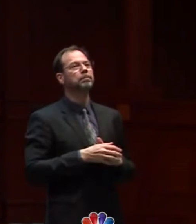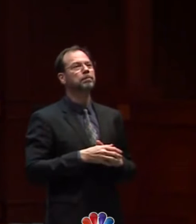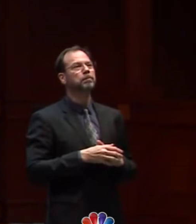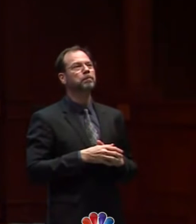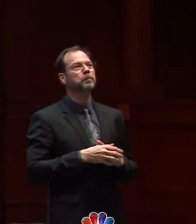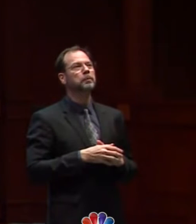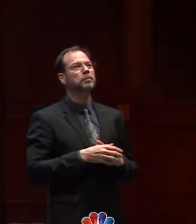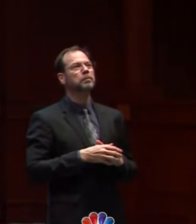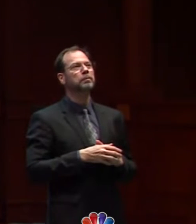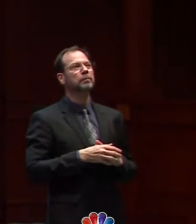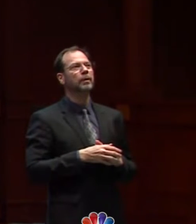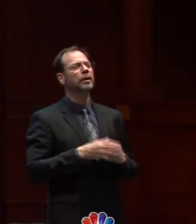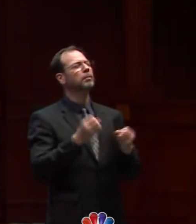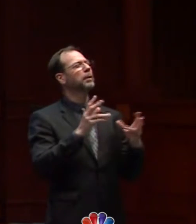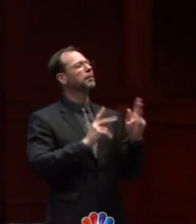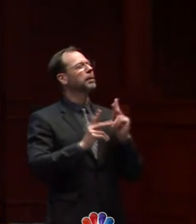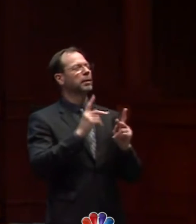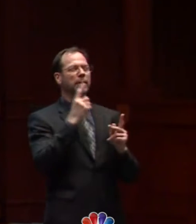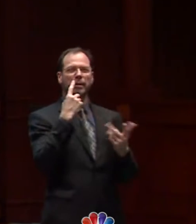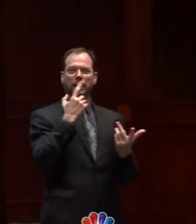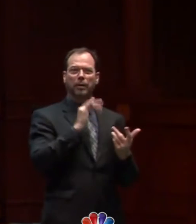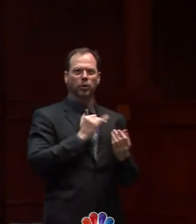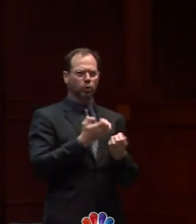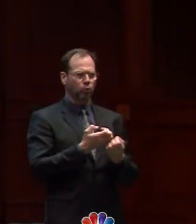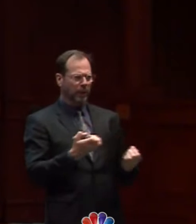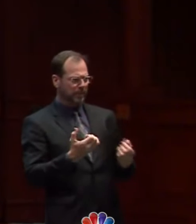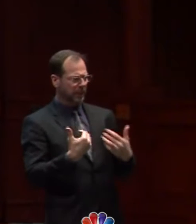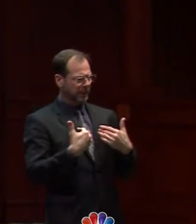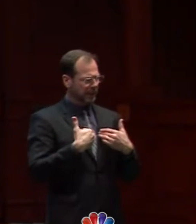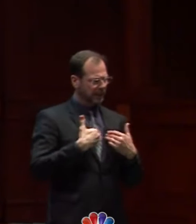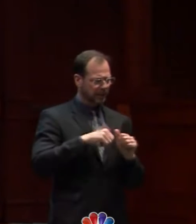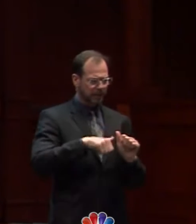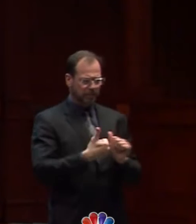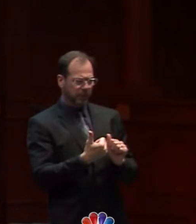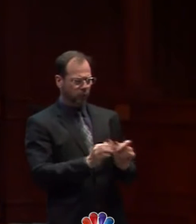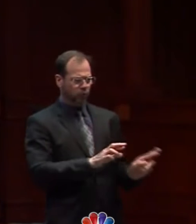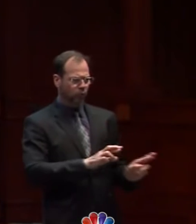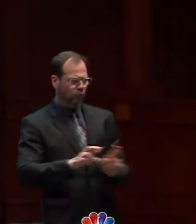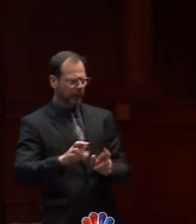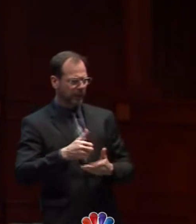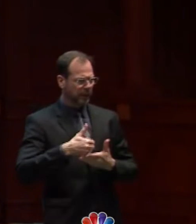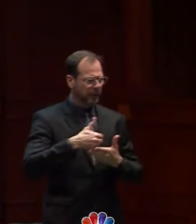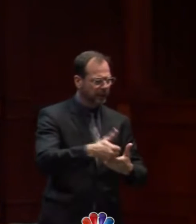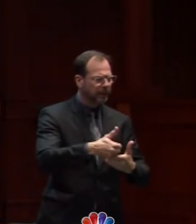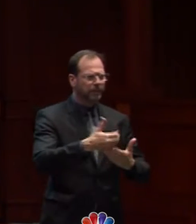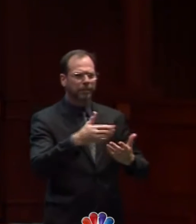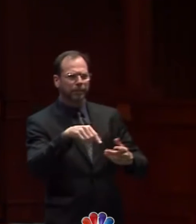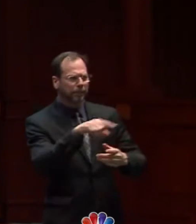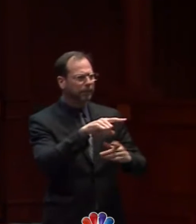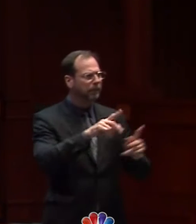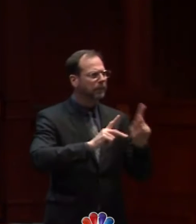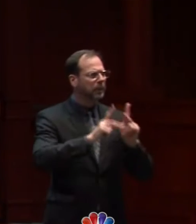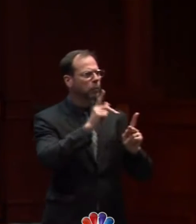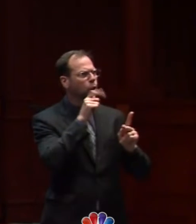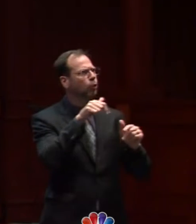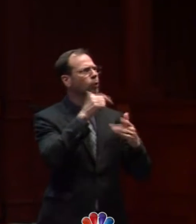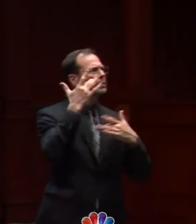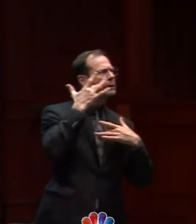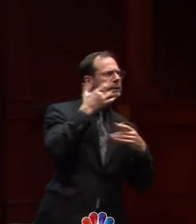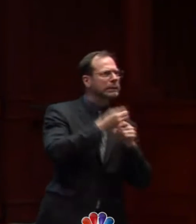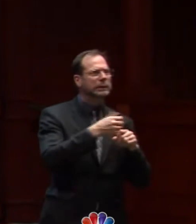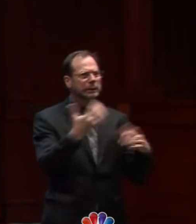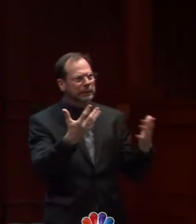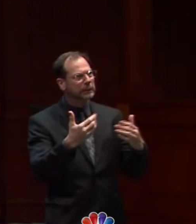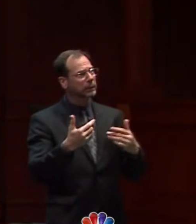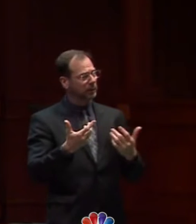people wonder how many supplies we have available to respond to the coronavirus.